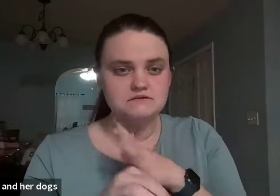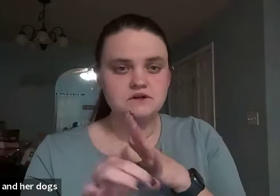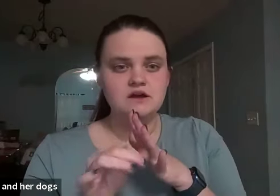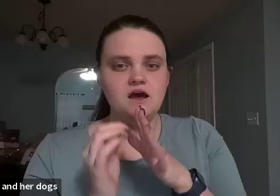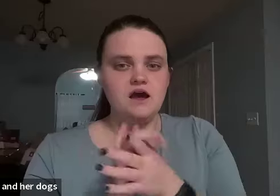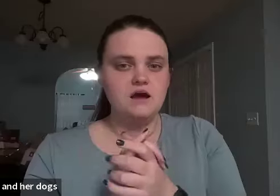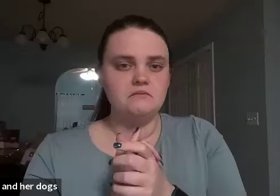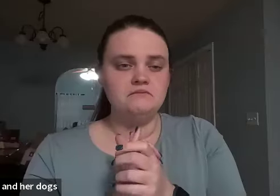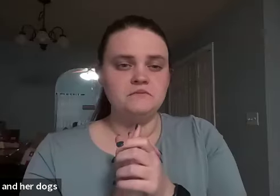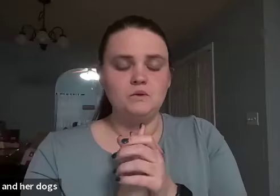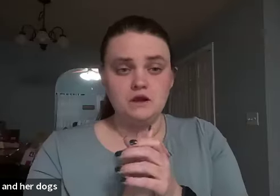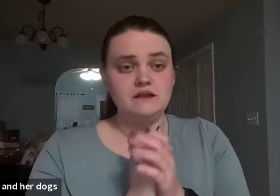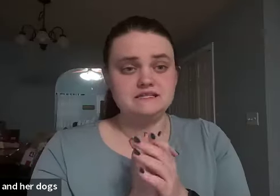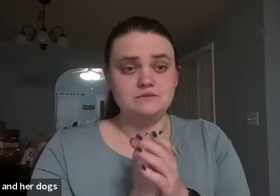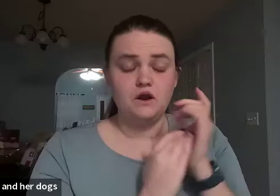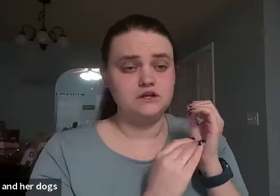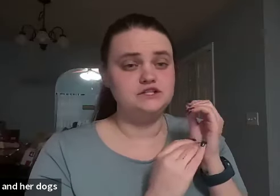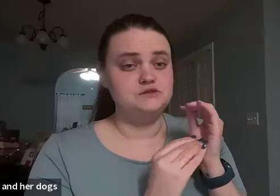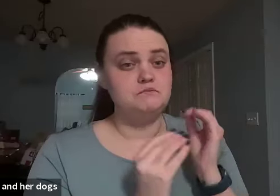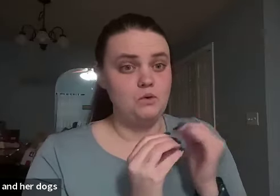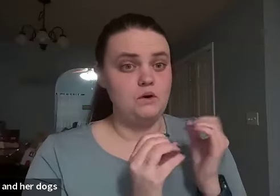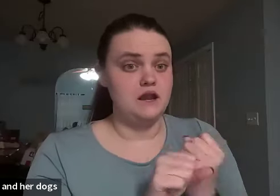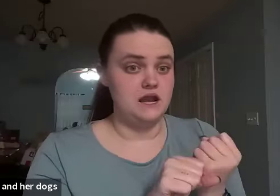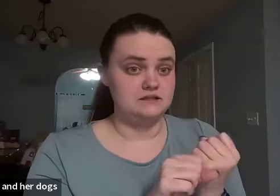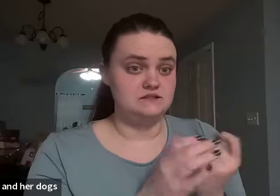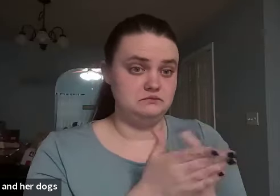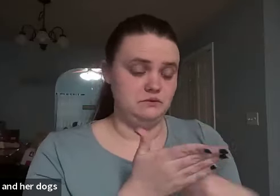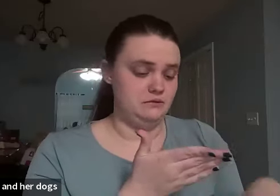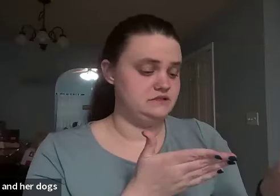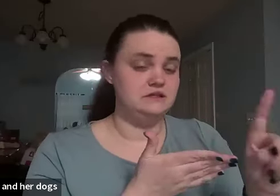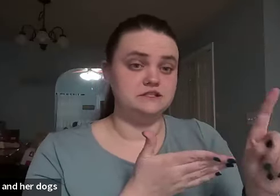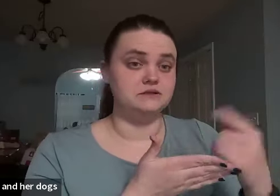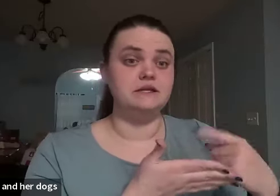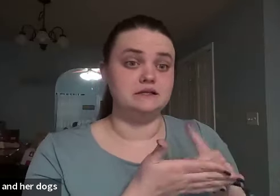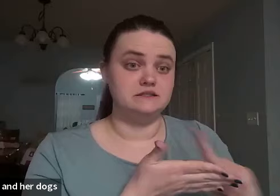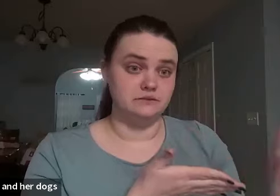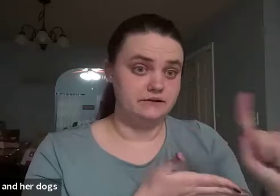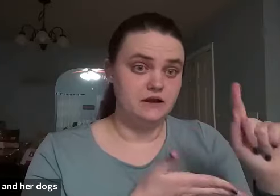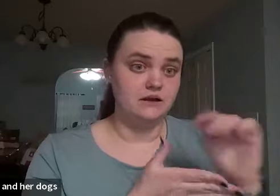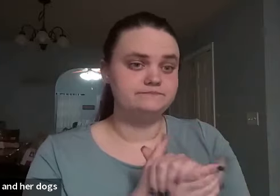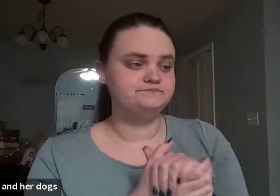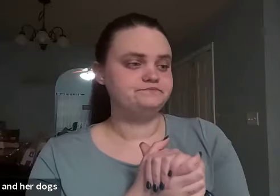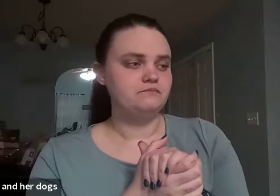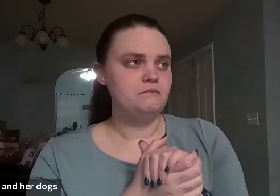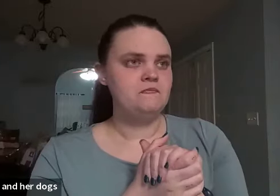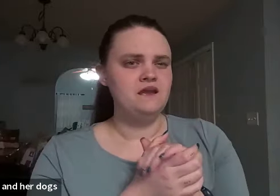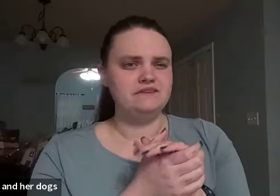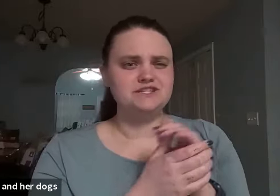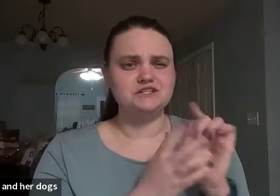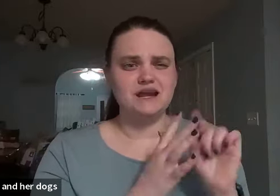of? We are, like I said, we are going to do more I almost did next week. This is just kind